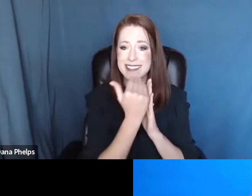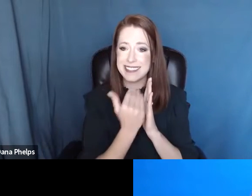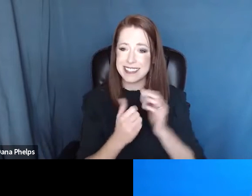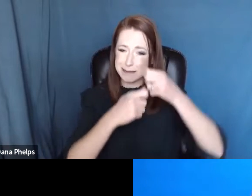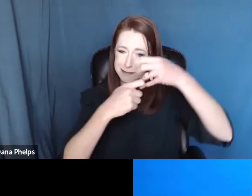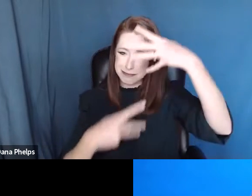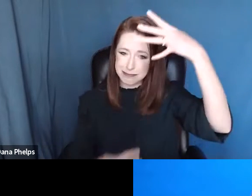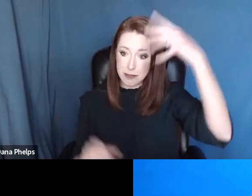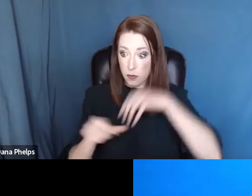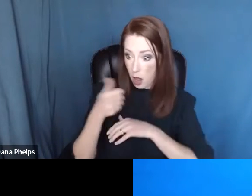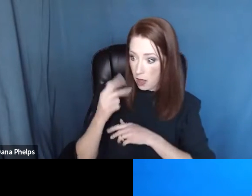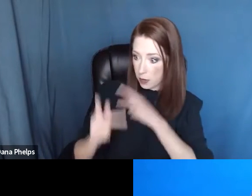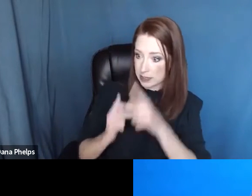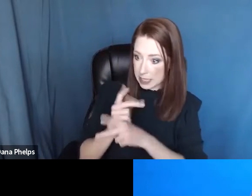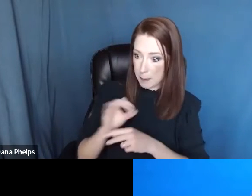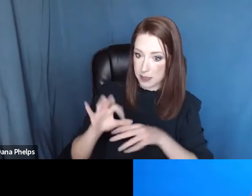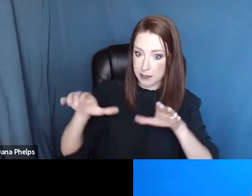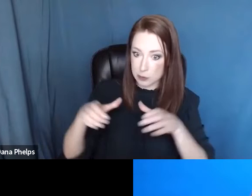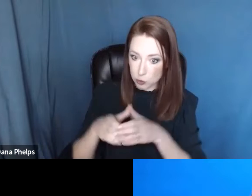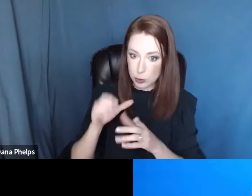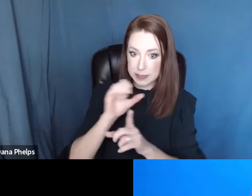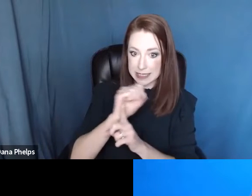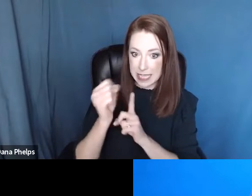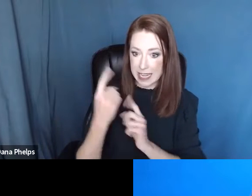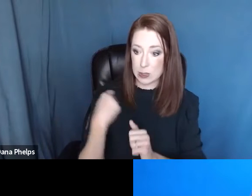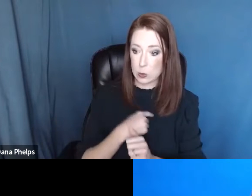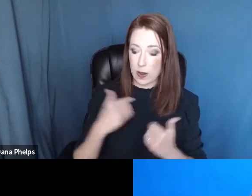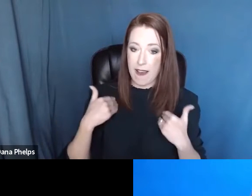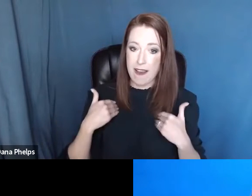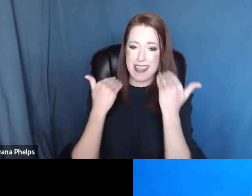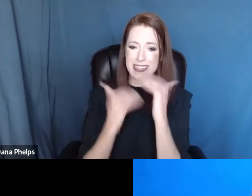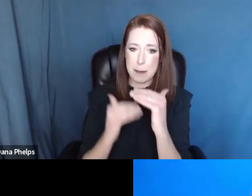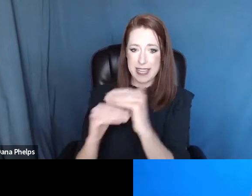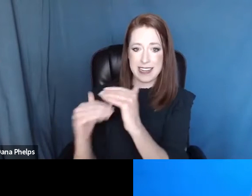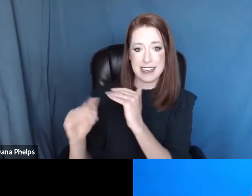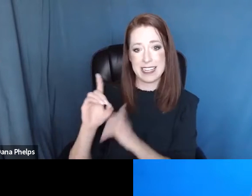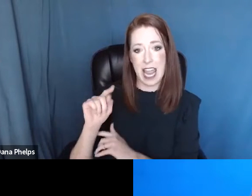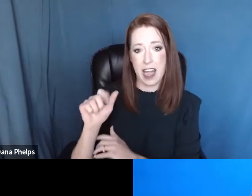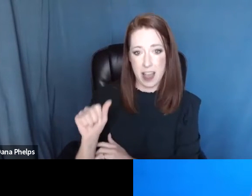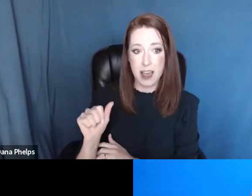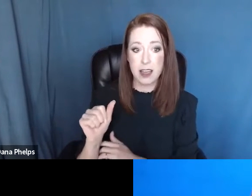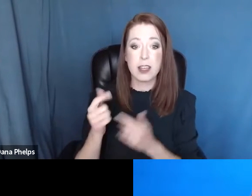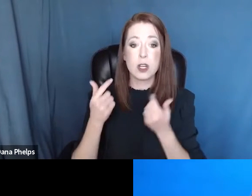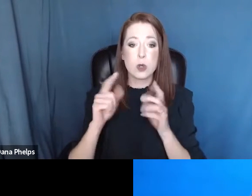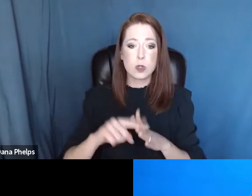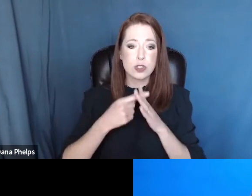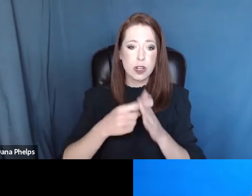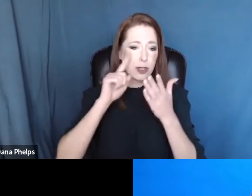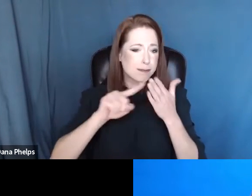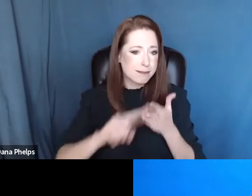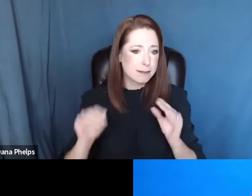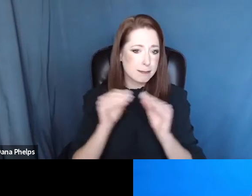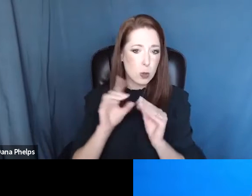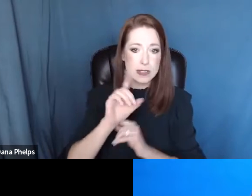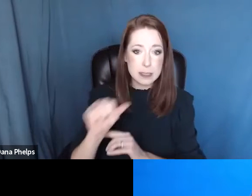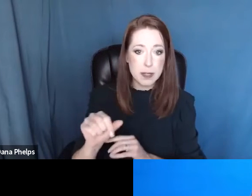of other types of congregate settings where we have really limited data. We're starting to dig a little bit into disability and COVID in